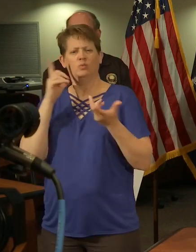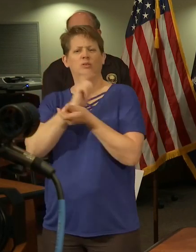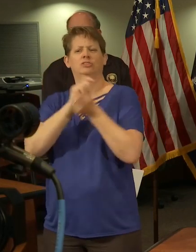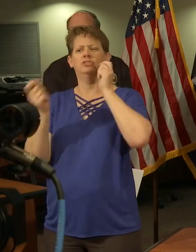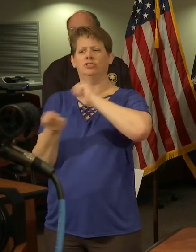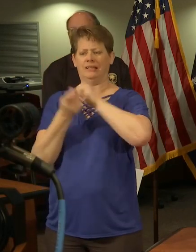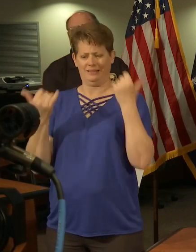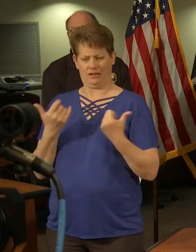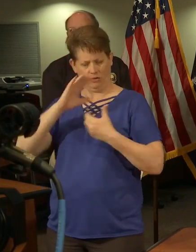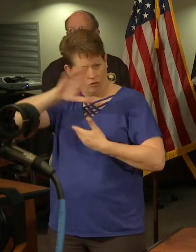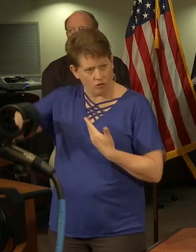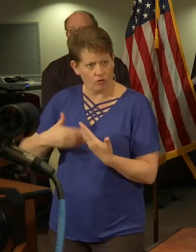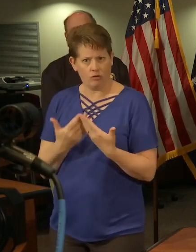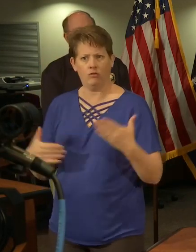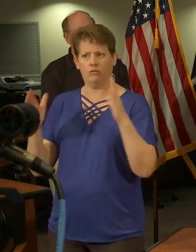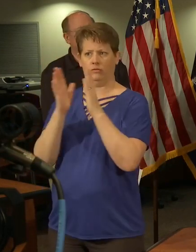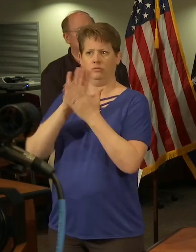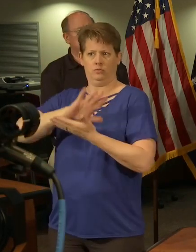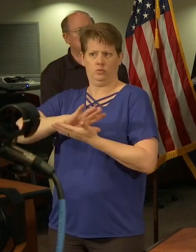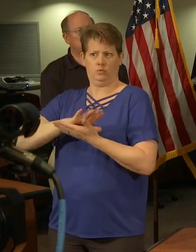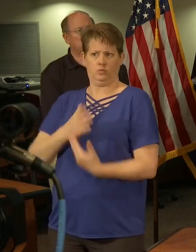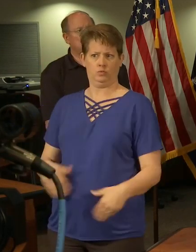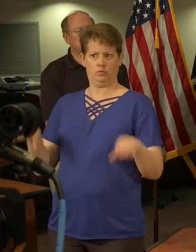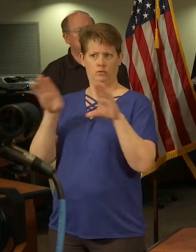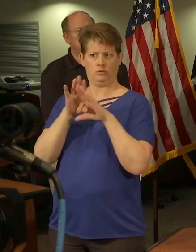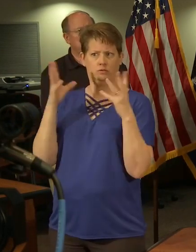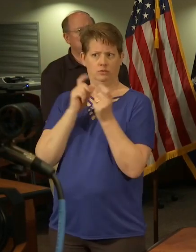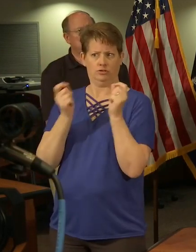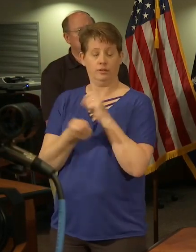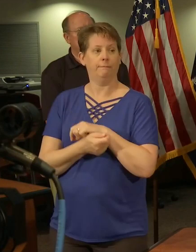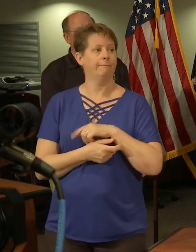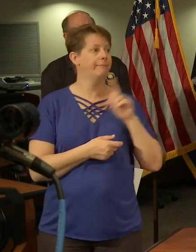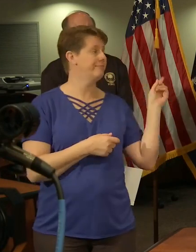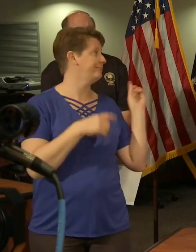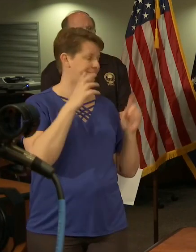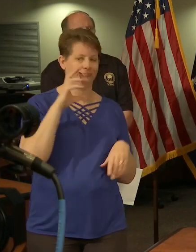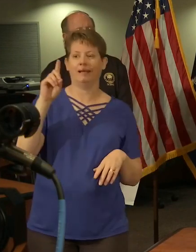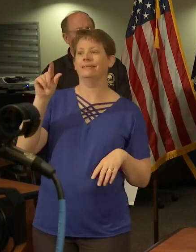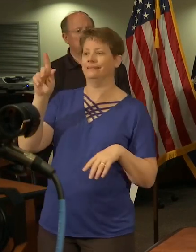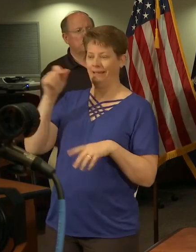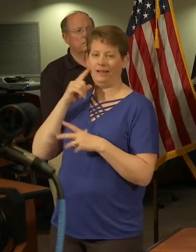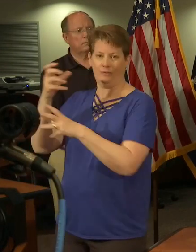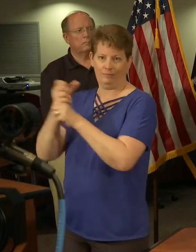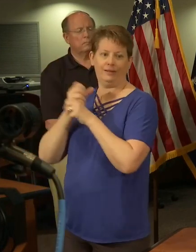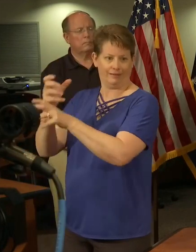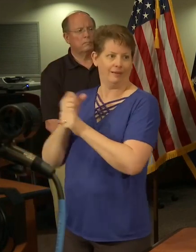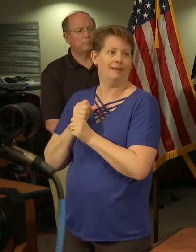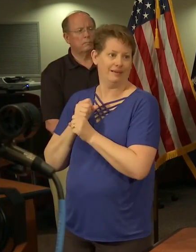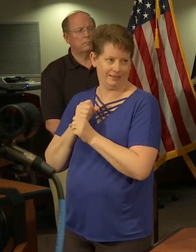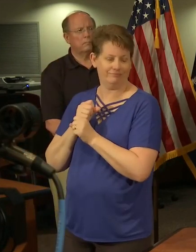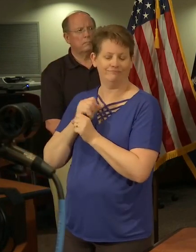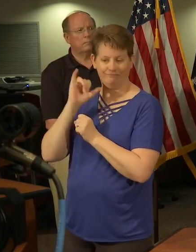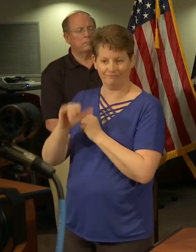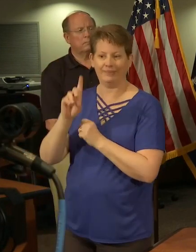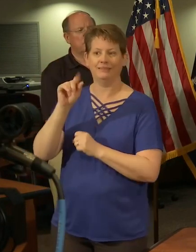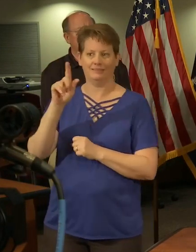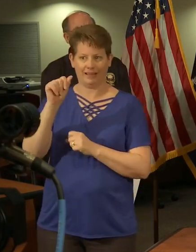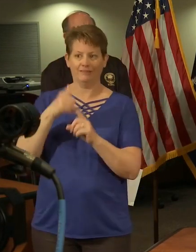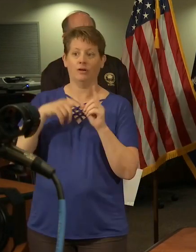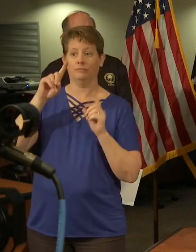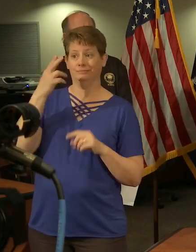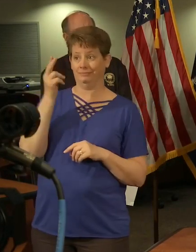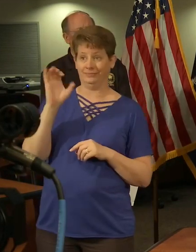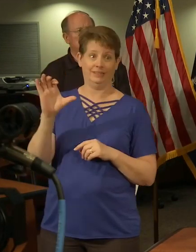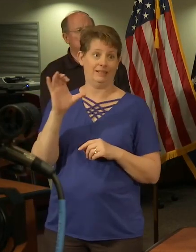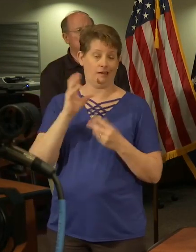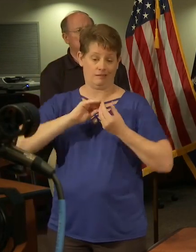have all the schools closed? I think what's changed is the data that we've been receiving from DHEC